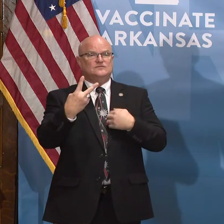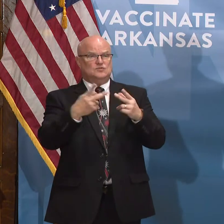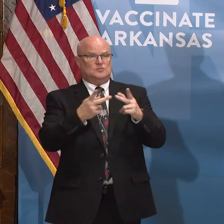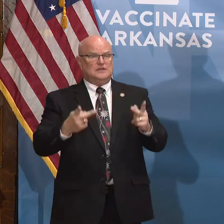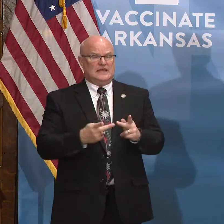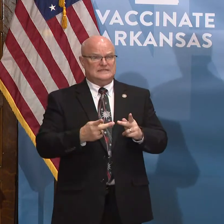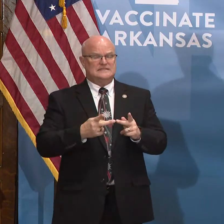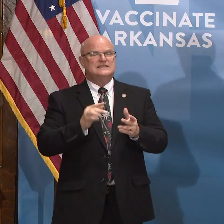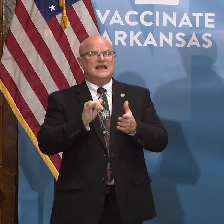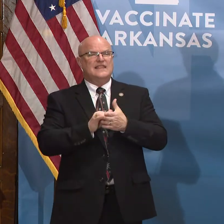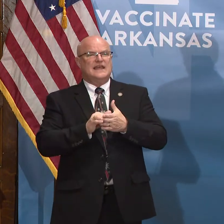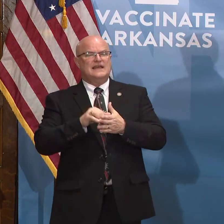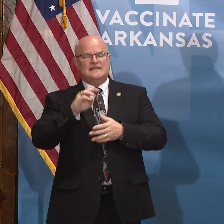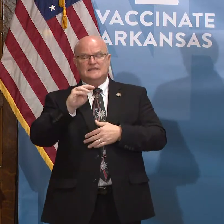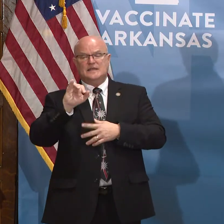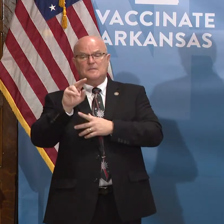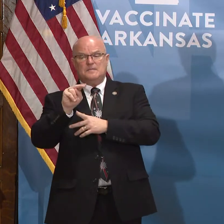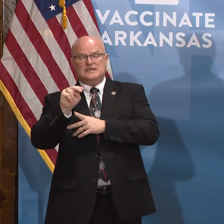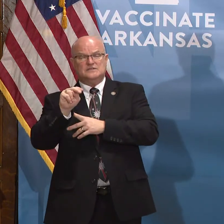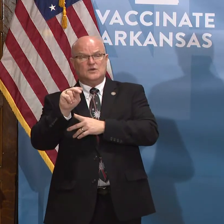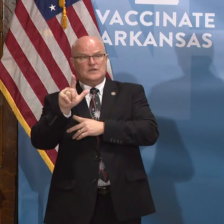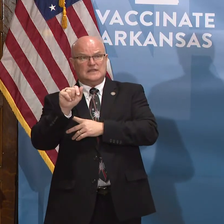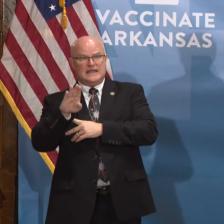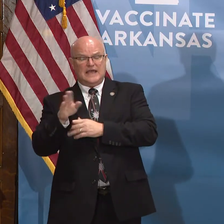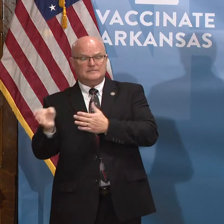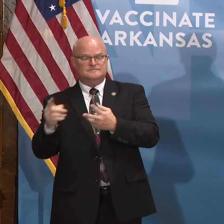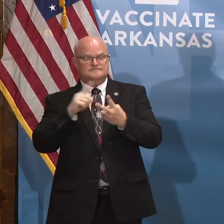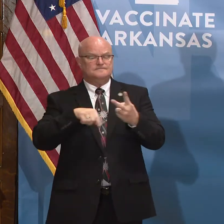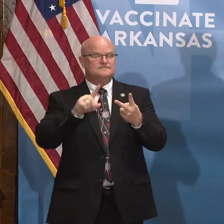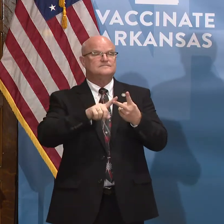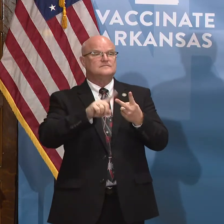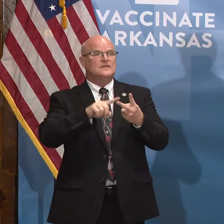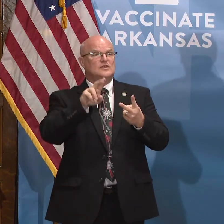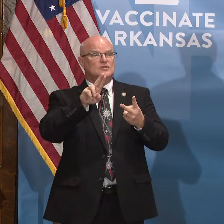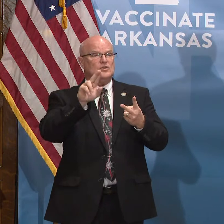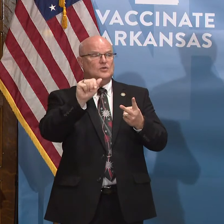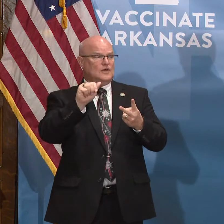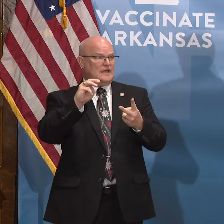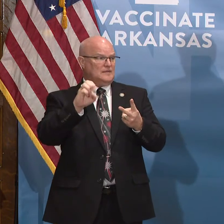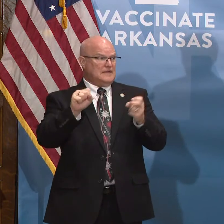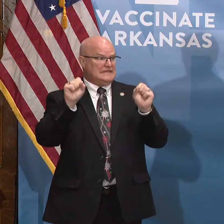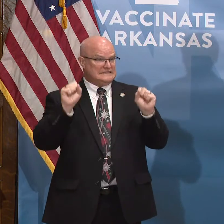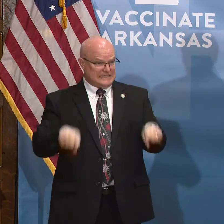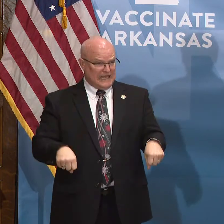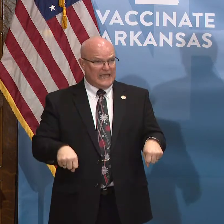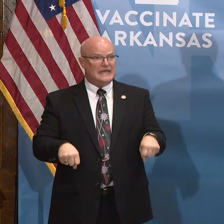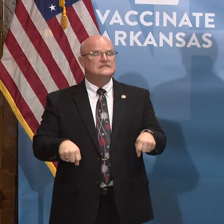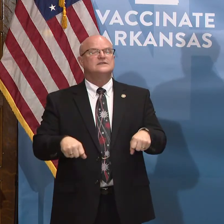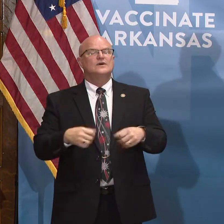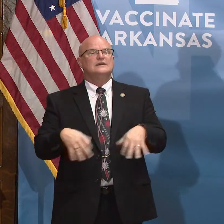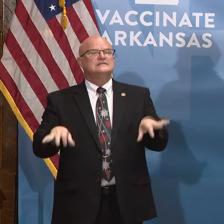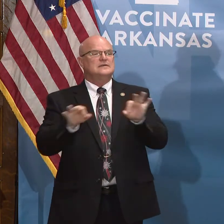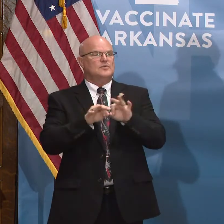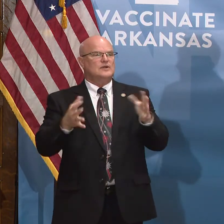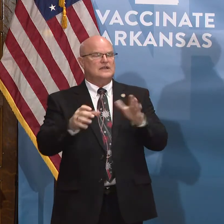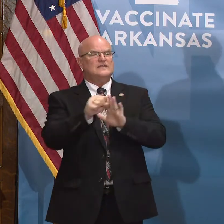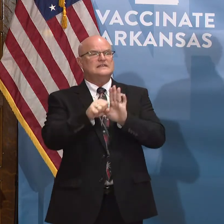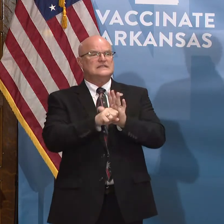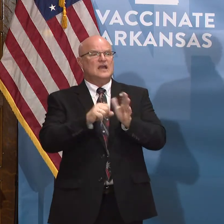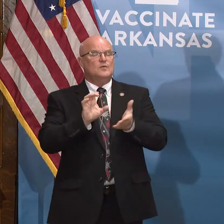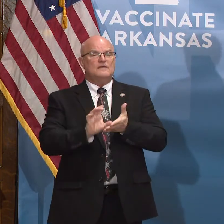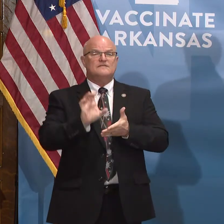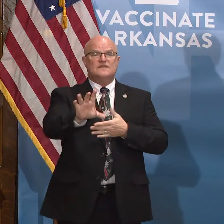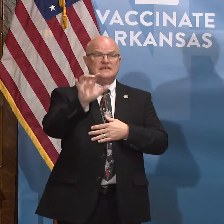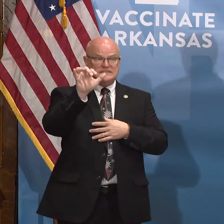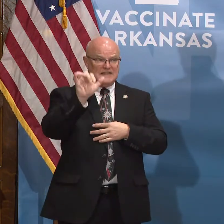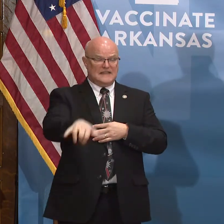sources for it, which is the Minnesota lab, but also UAMS has that capacity. So we do have it in state. We've invested